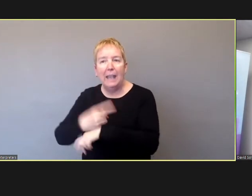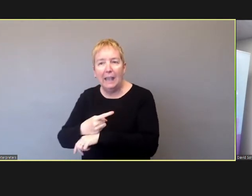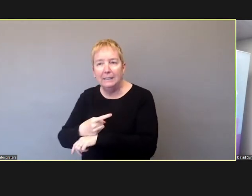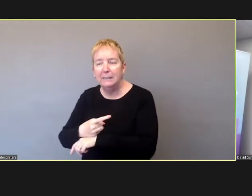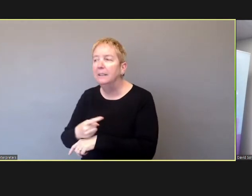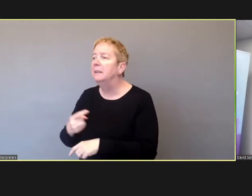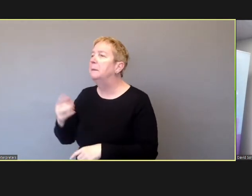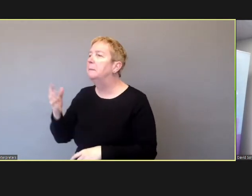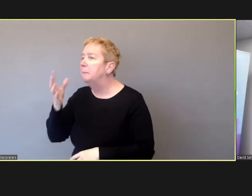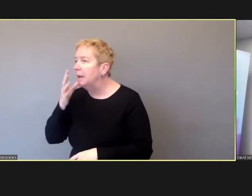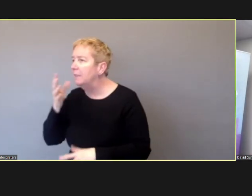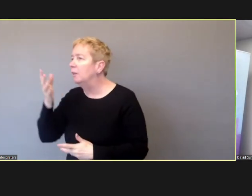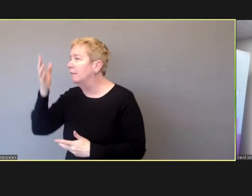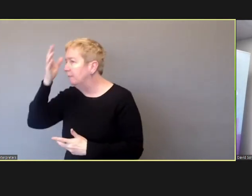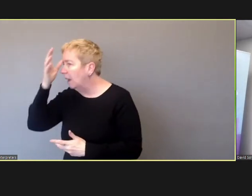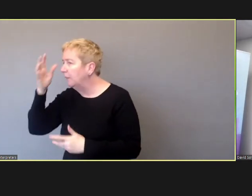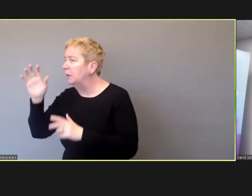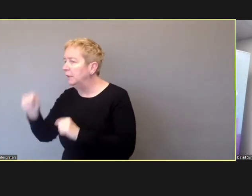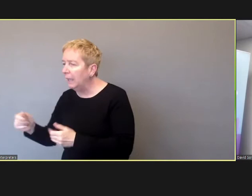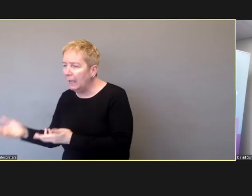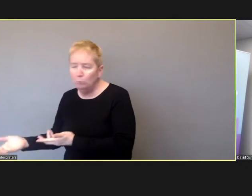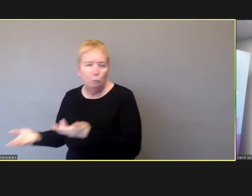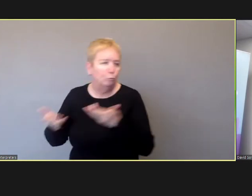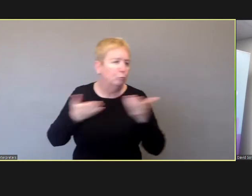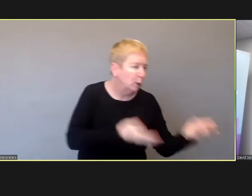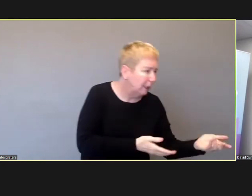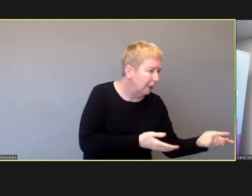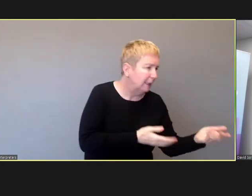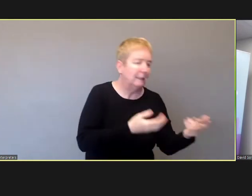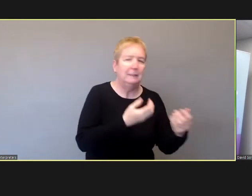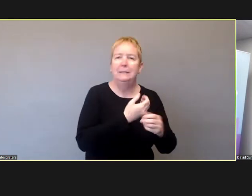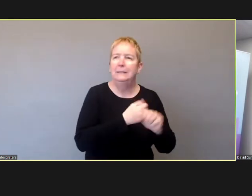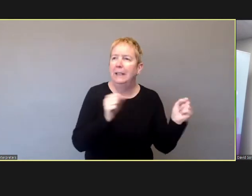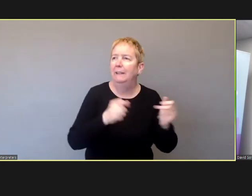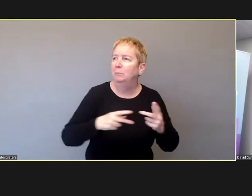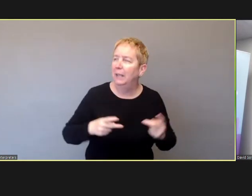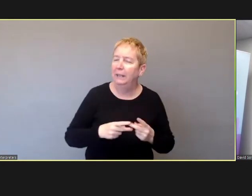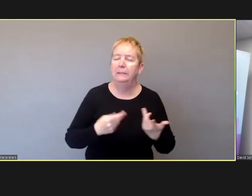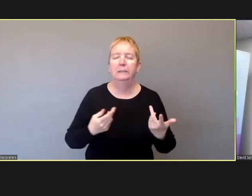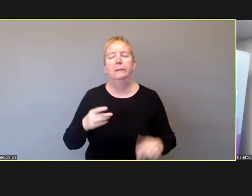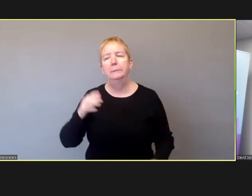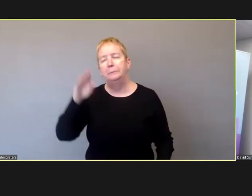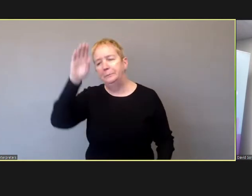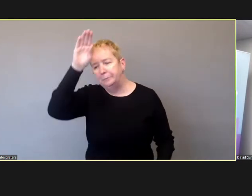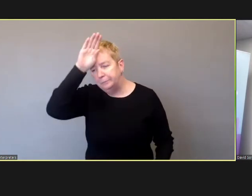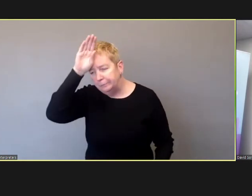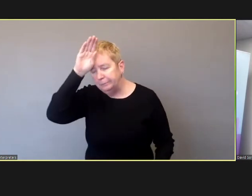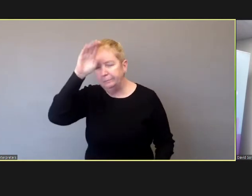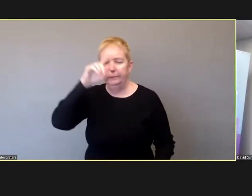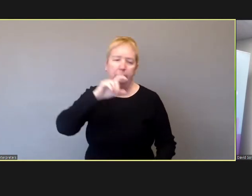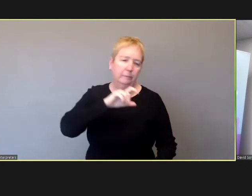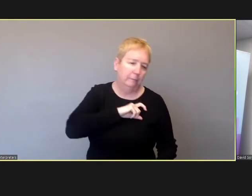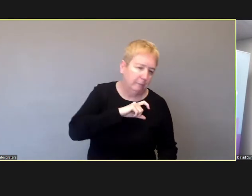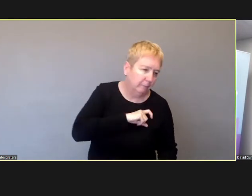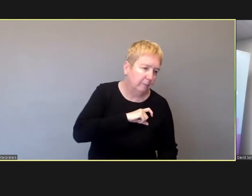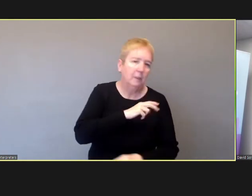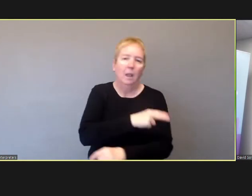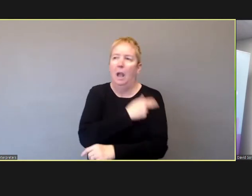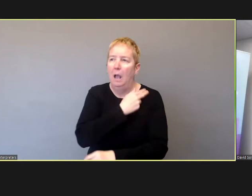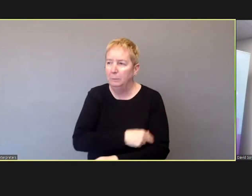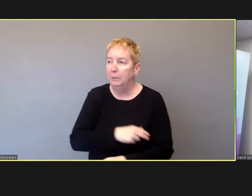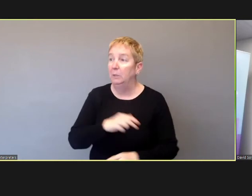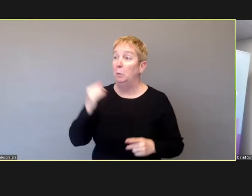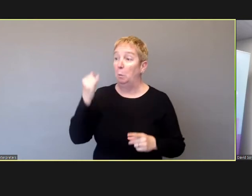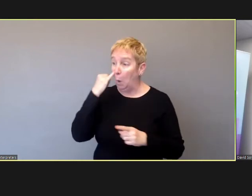a police station, a hospital. And if that burden of caring for a young child has just become too